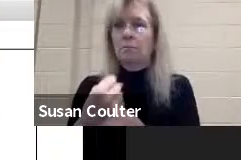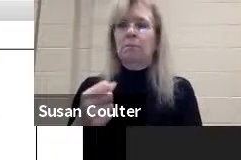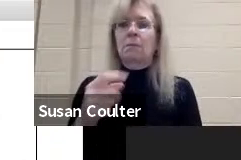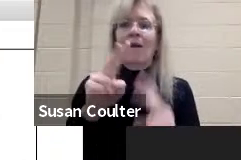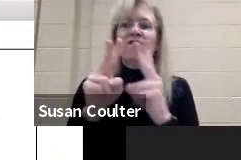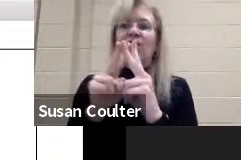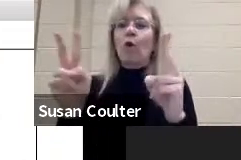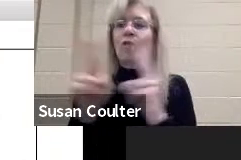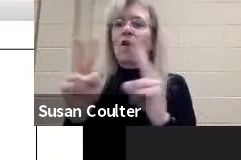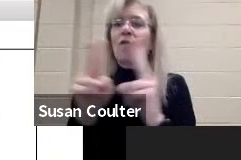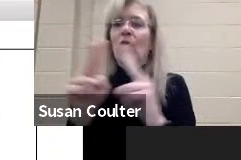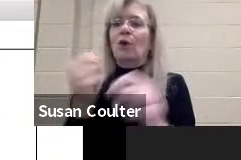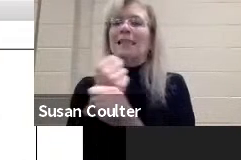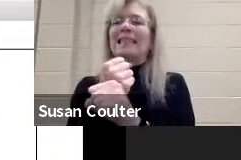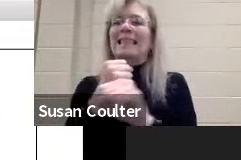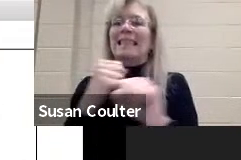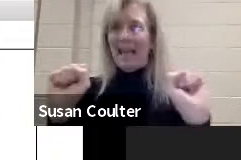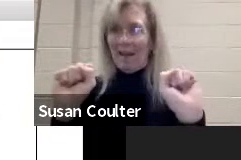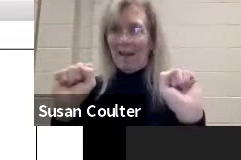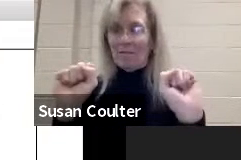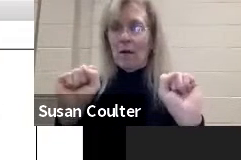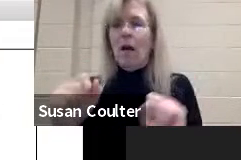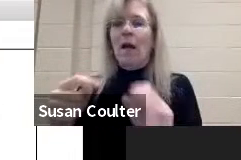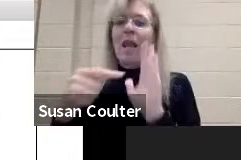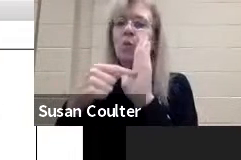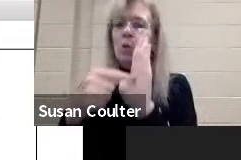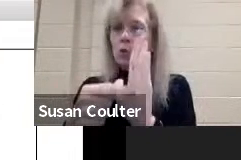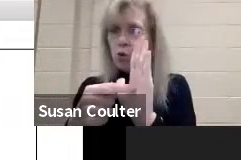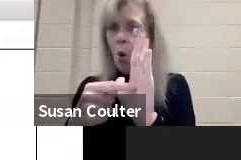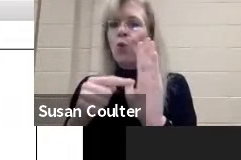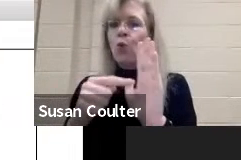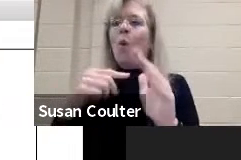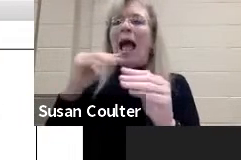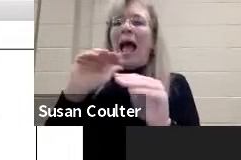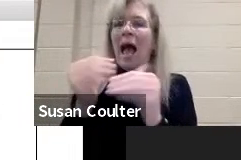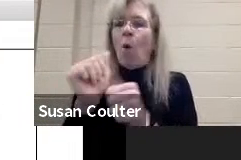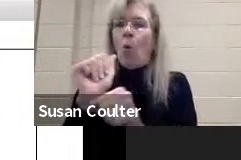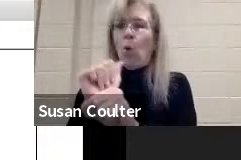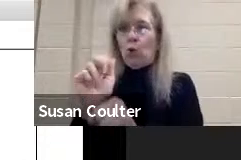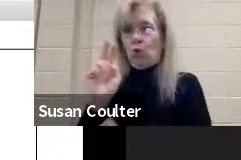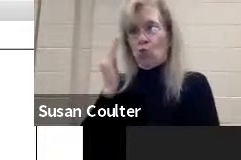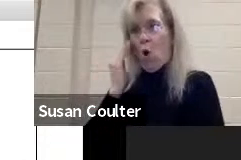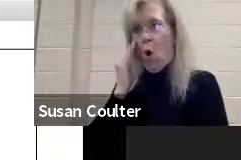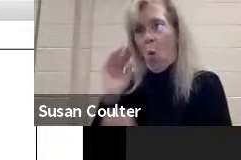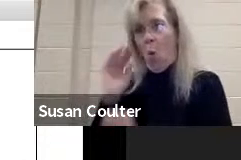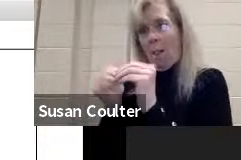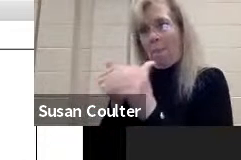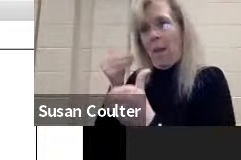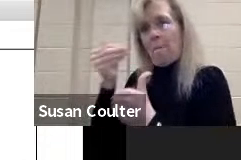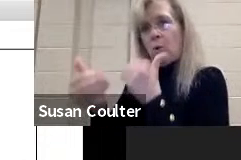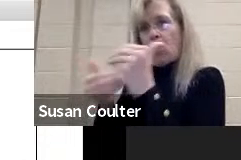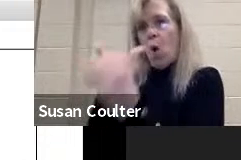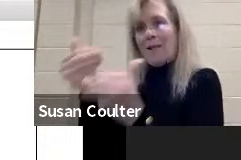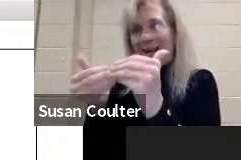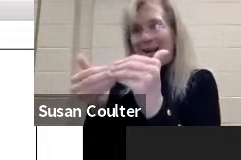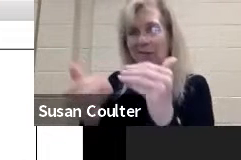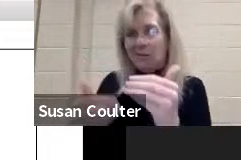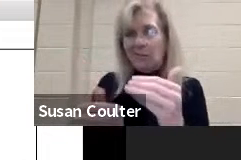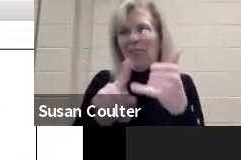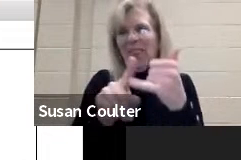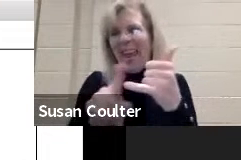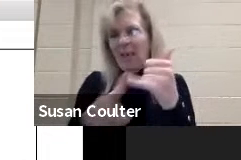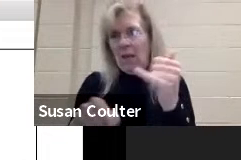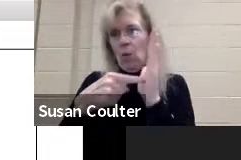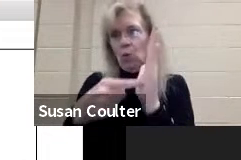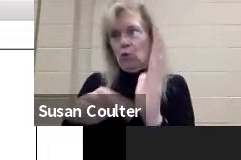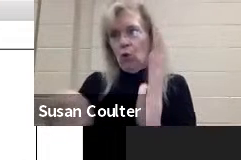lock. Very, very, very safe. And I will show you how it works, you know, the process.